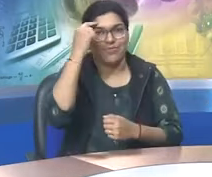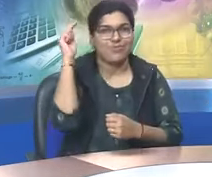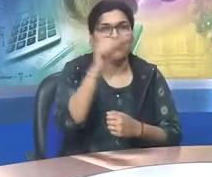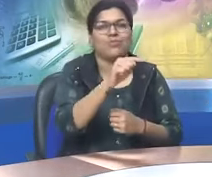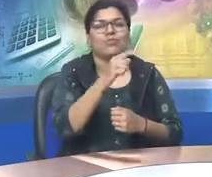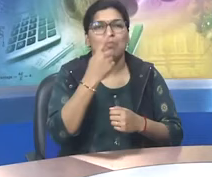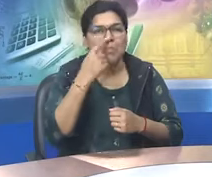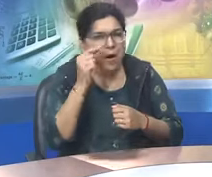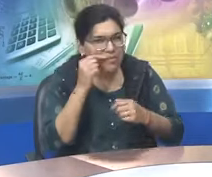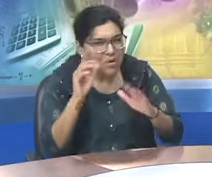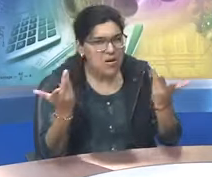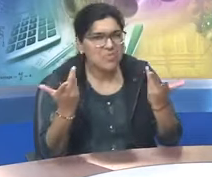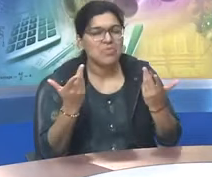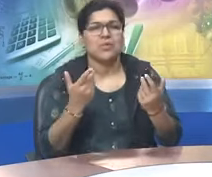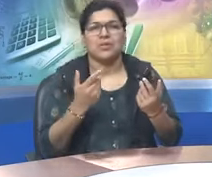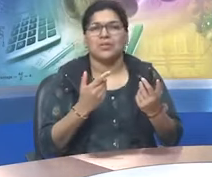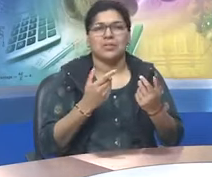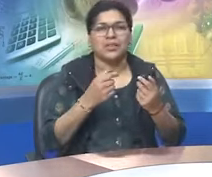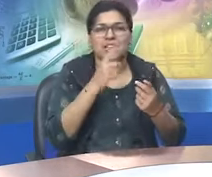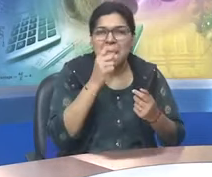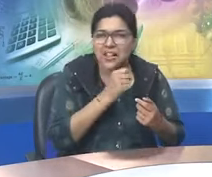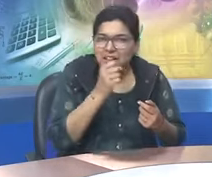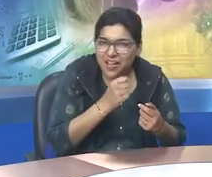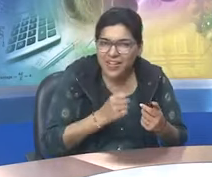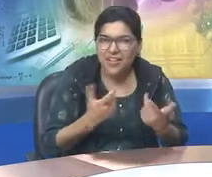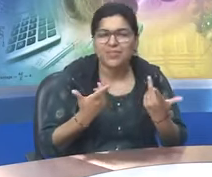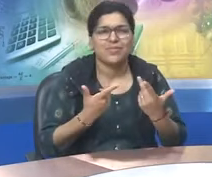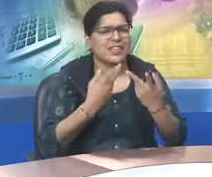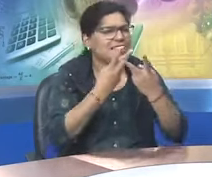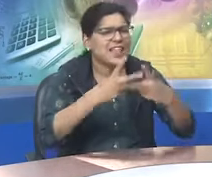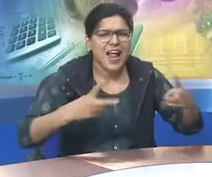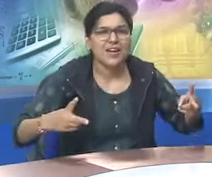So she has those childhood memories which are so strong.